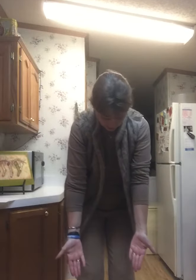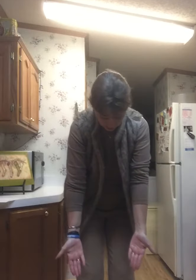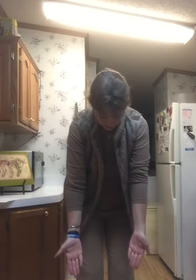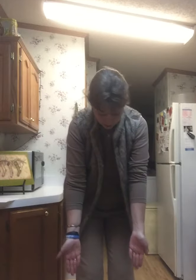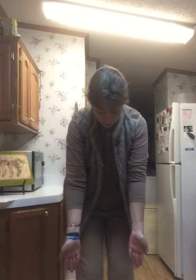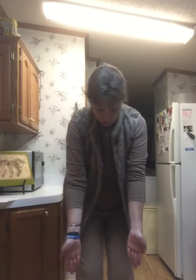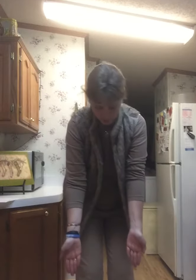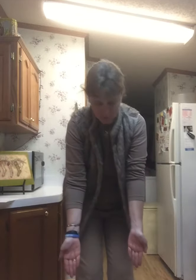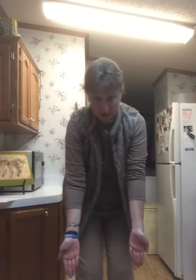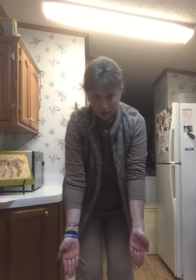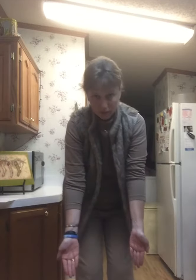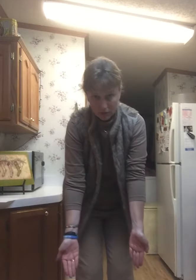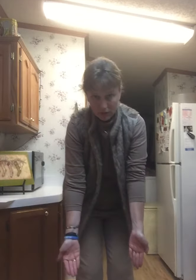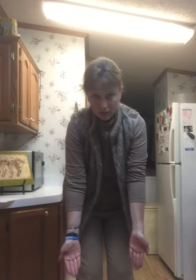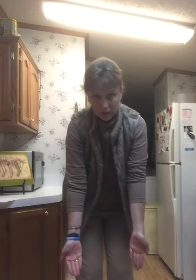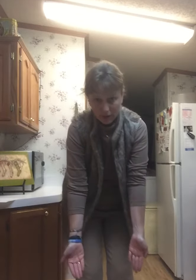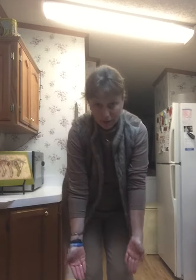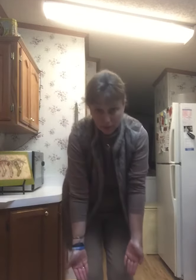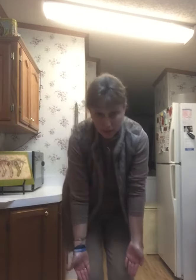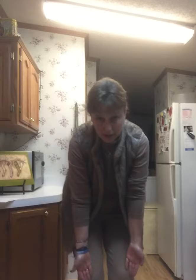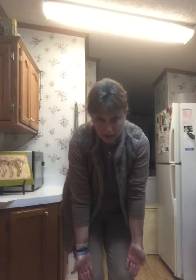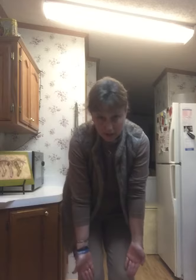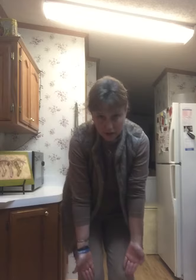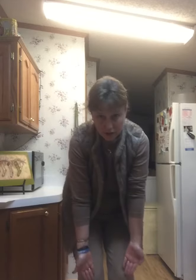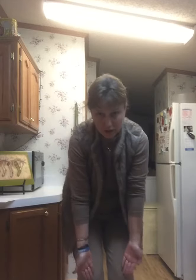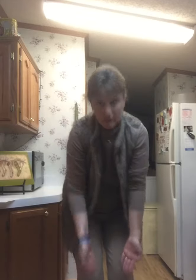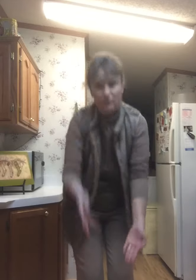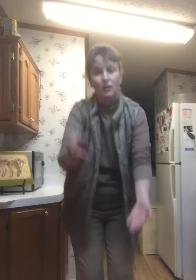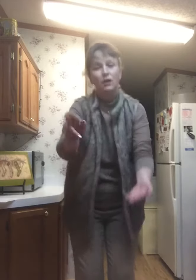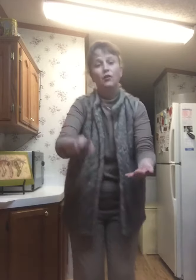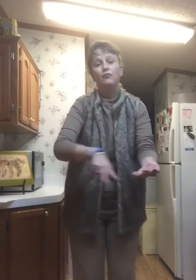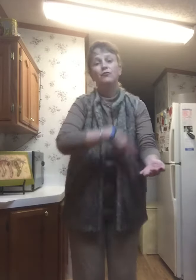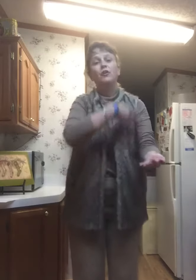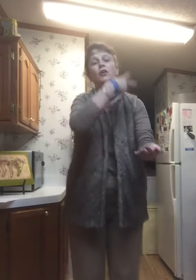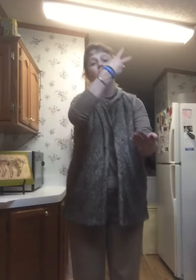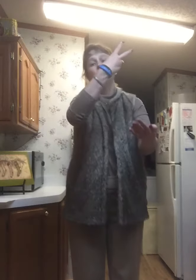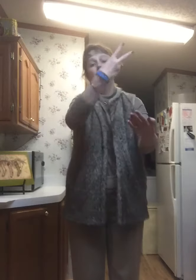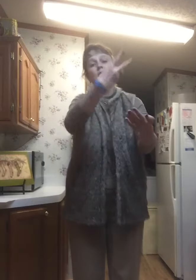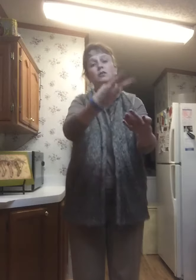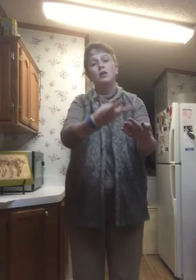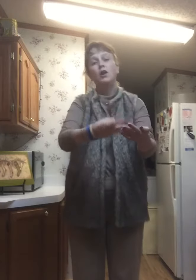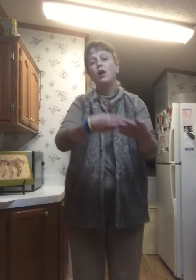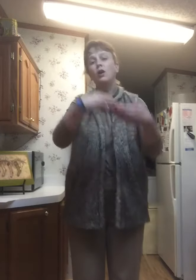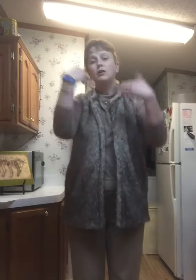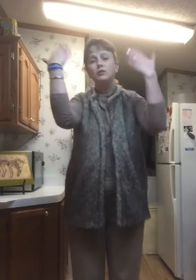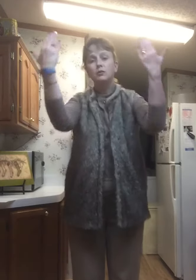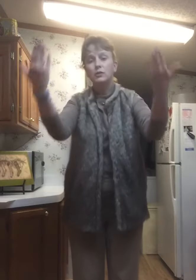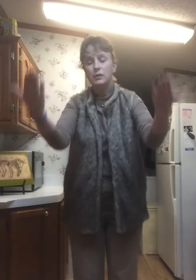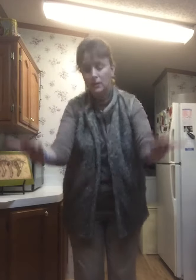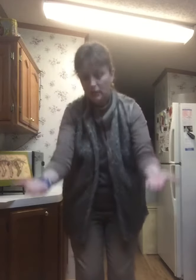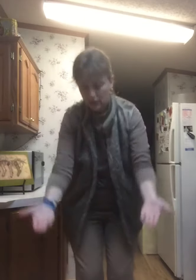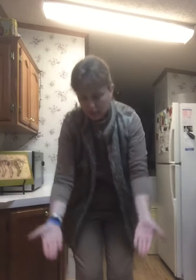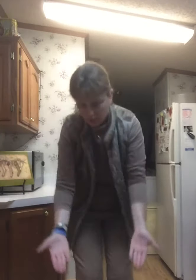do your palms out and kind of bend and touch your knees. Fall on your